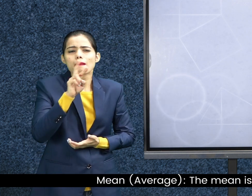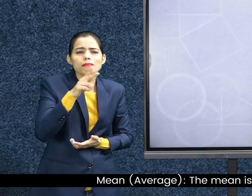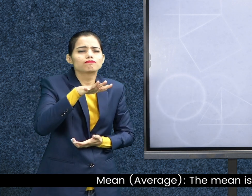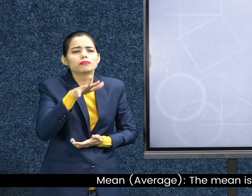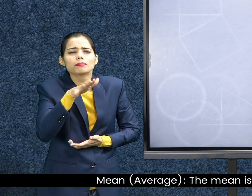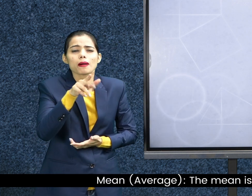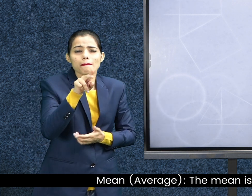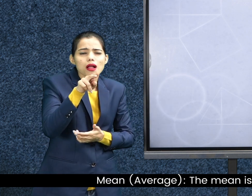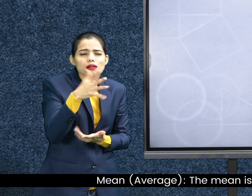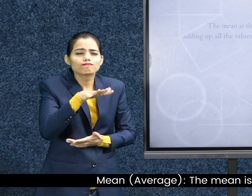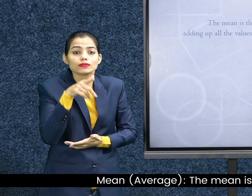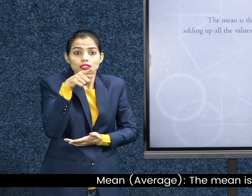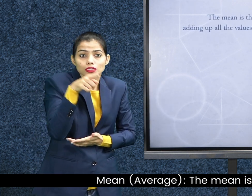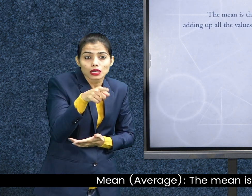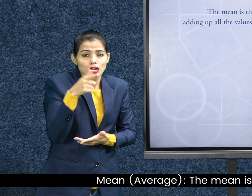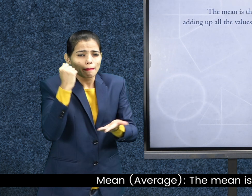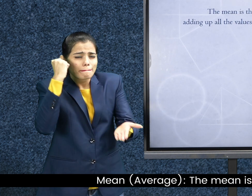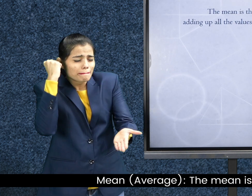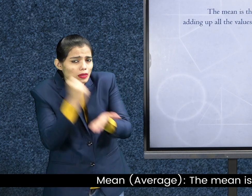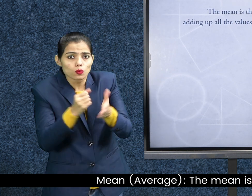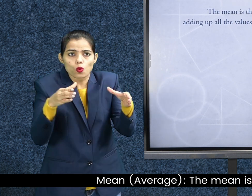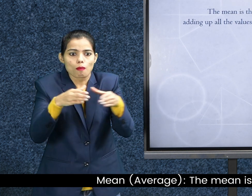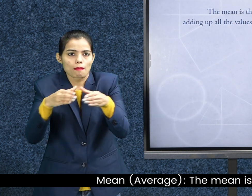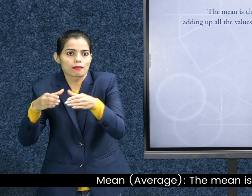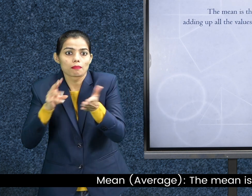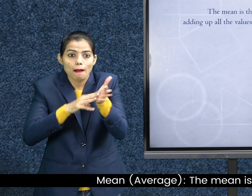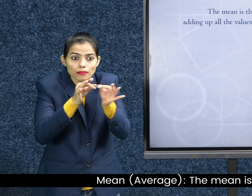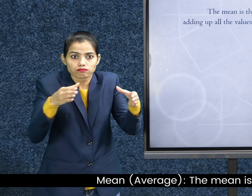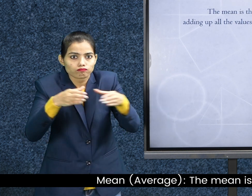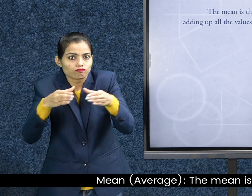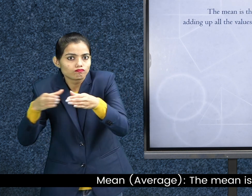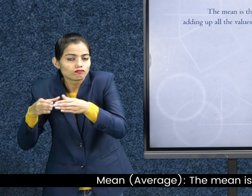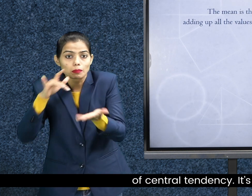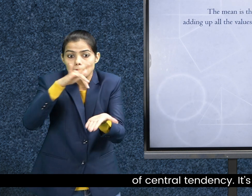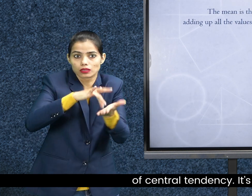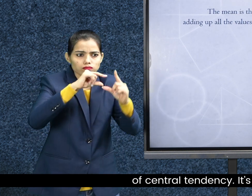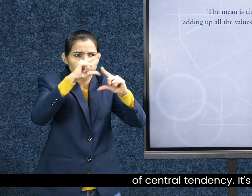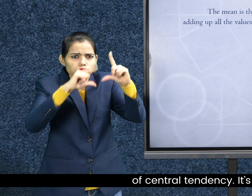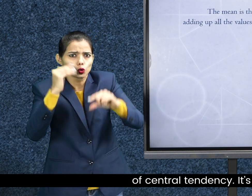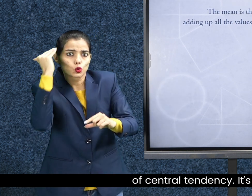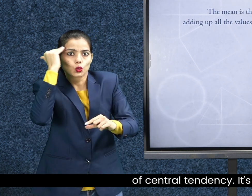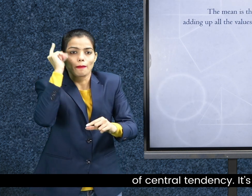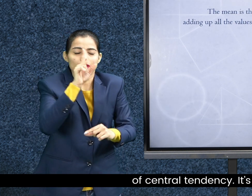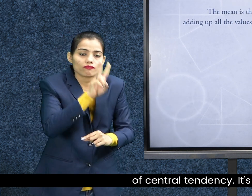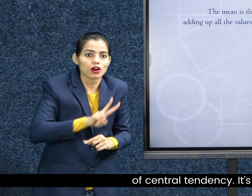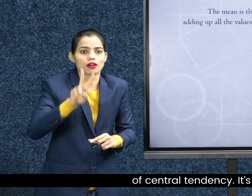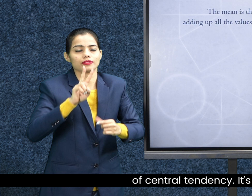Mean, average. The mean is the most common measure of central tendency.